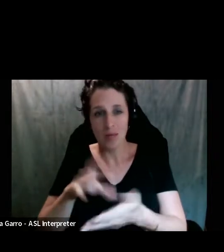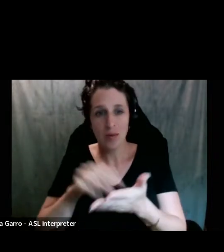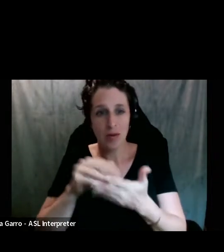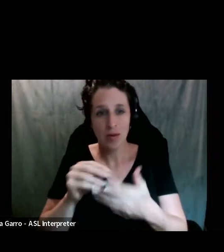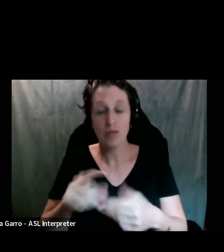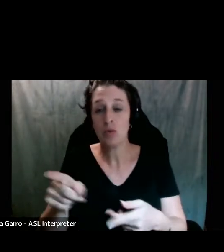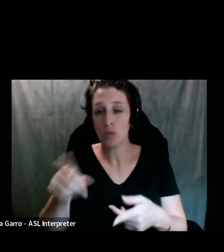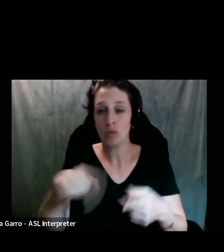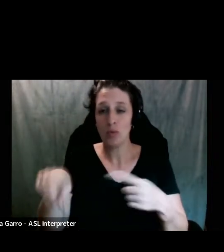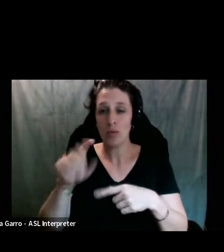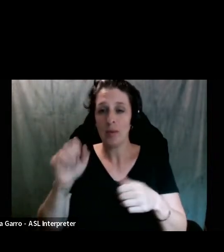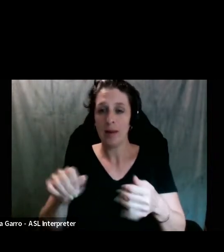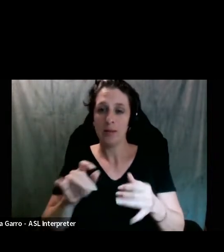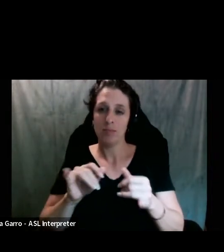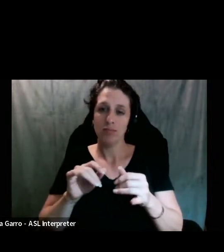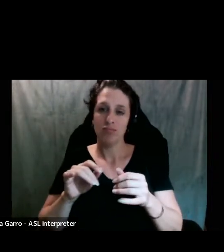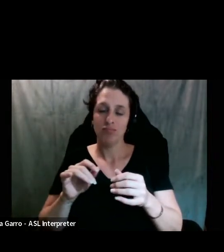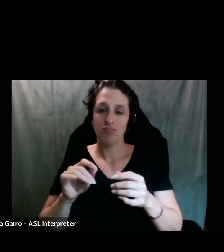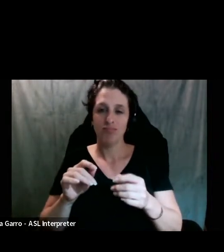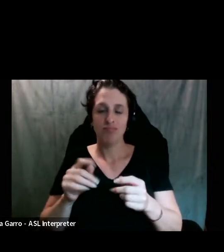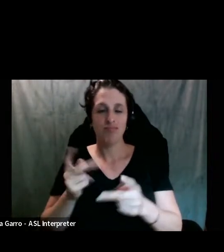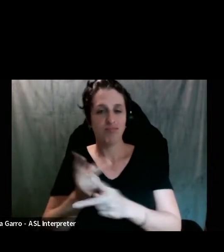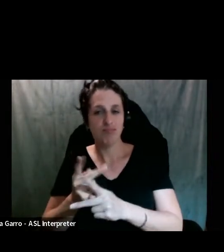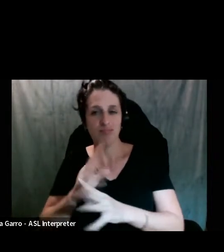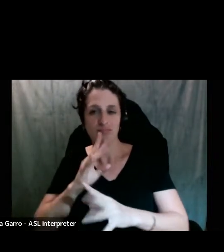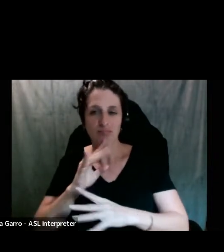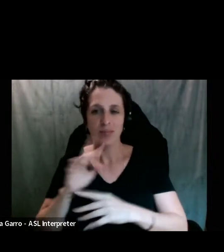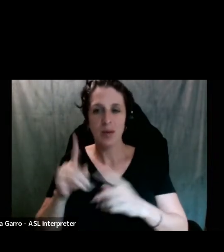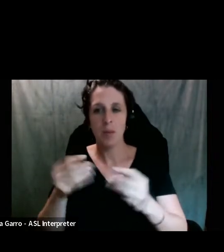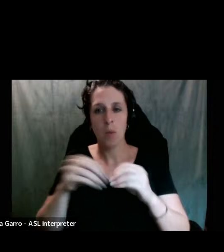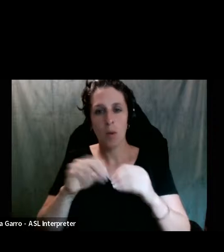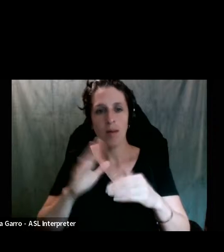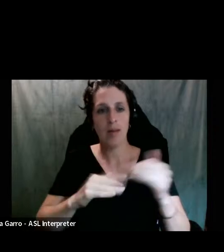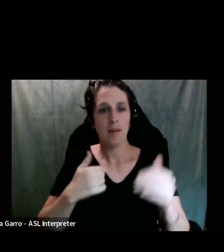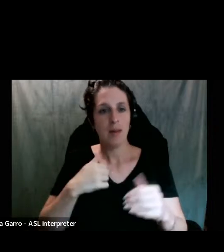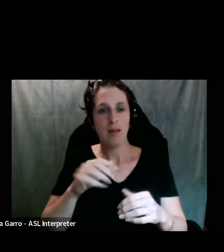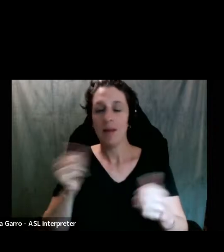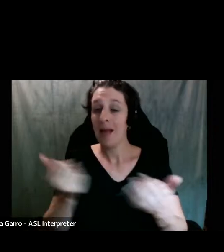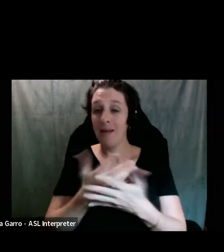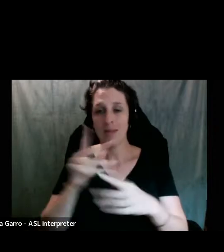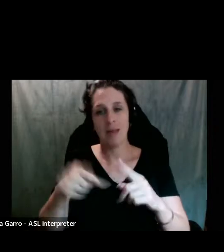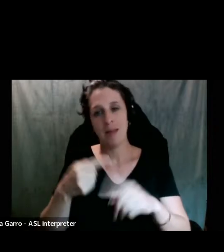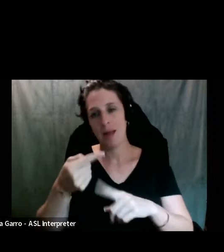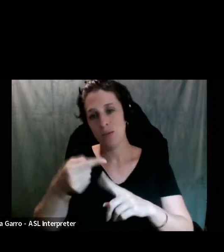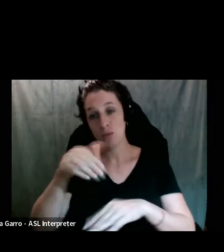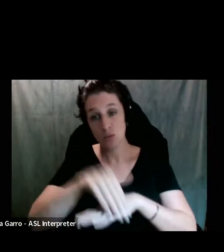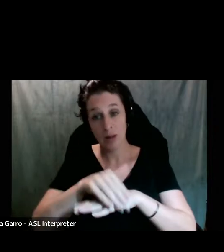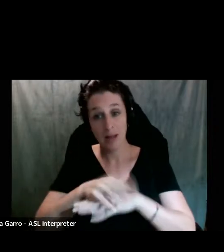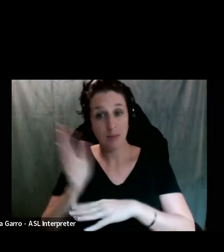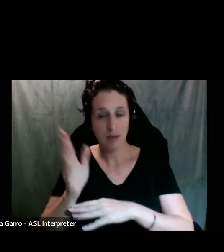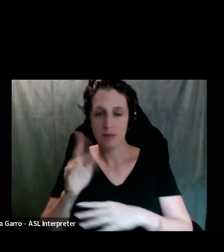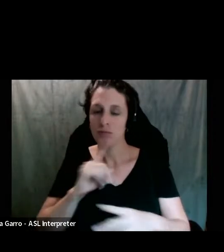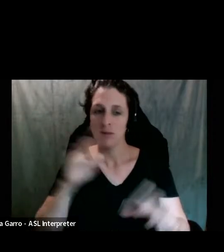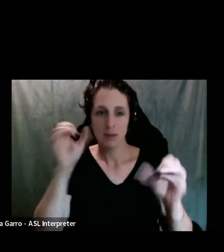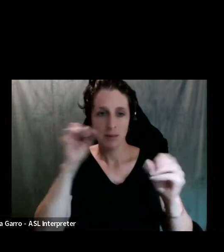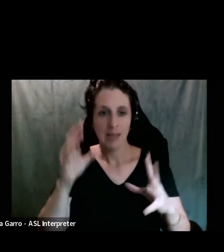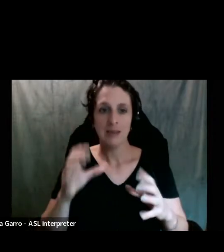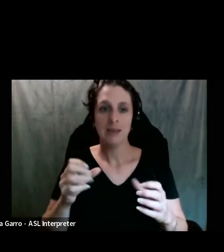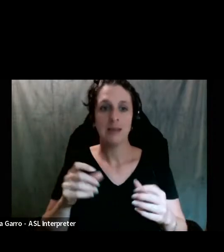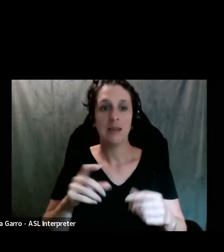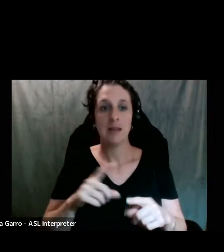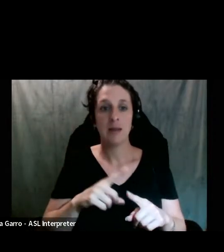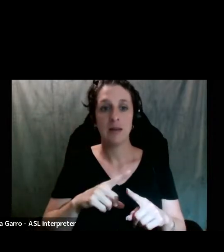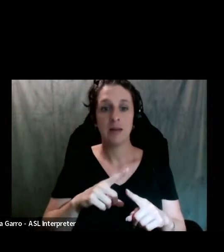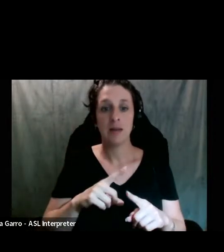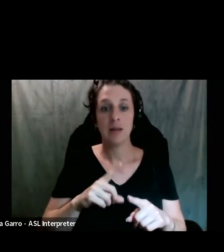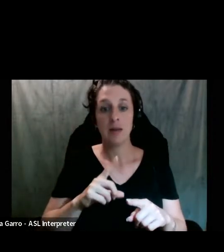I can. But I want to say everything about tonight's presentation was amazing. The only question I have is, I don't know how Mr. Connolly got my daughter to be